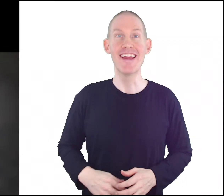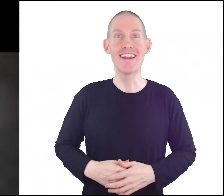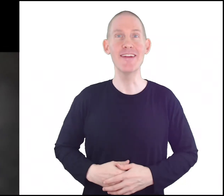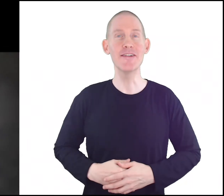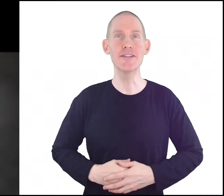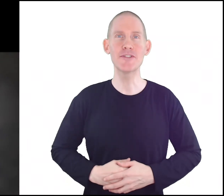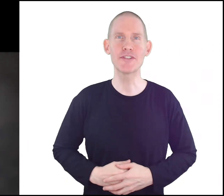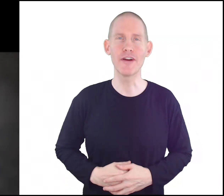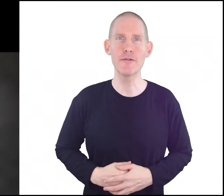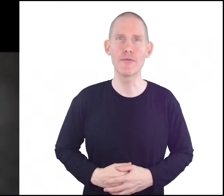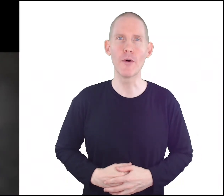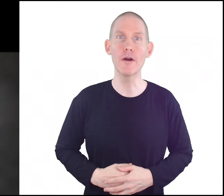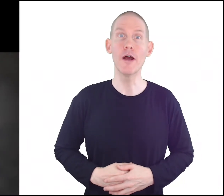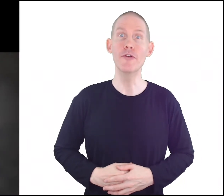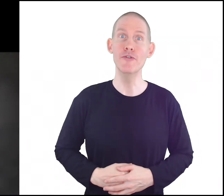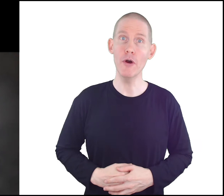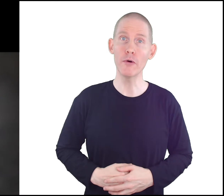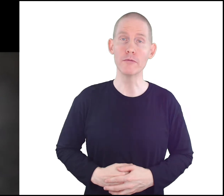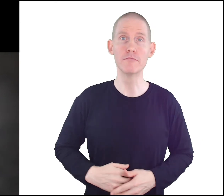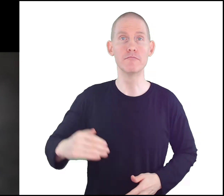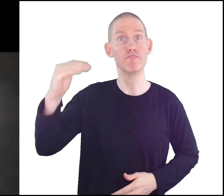Here is the sign for no.